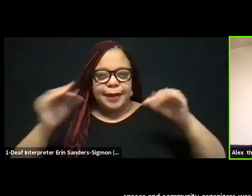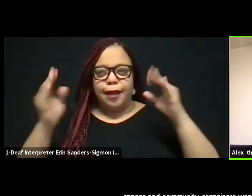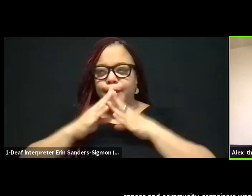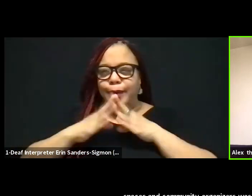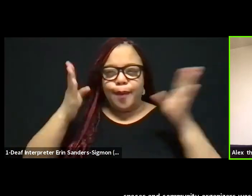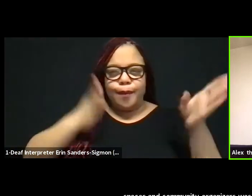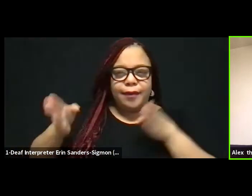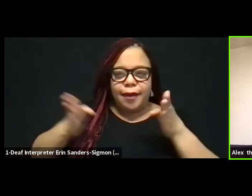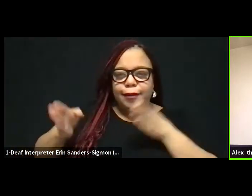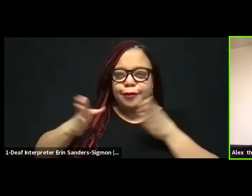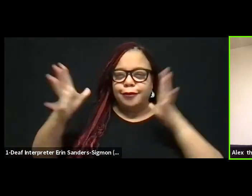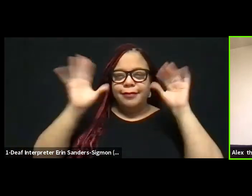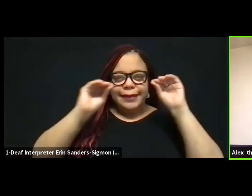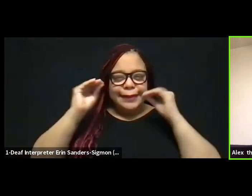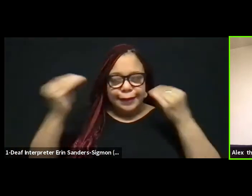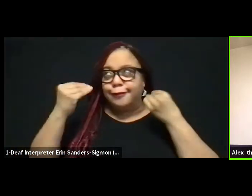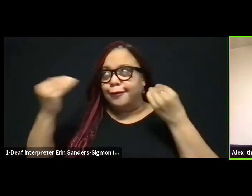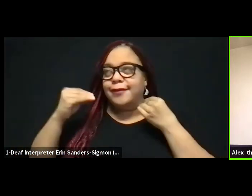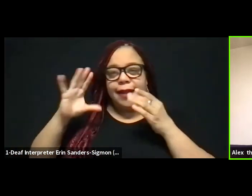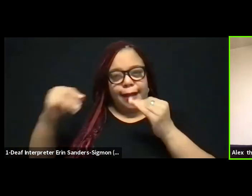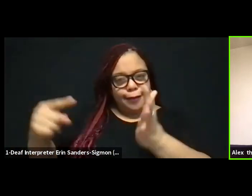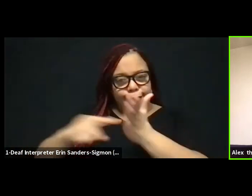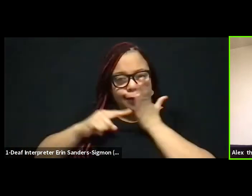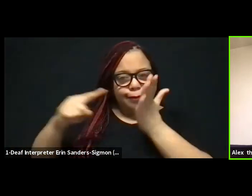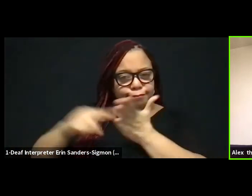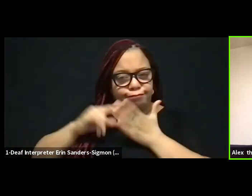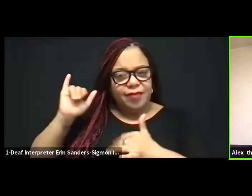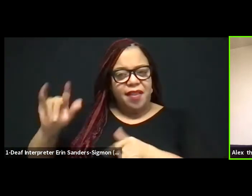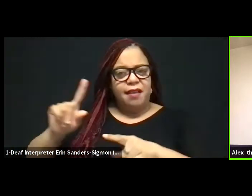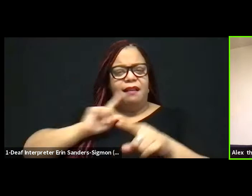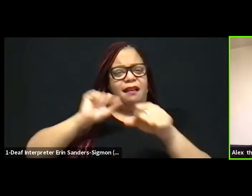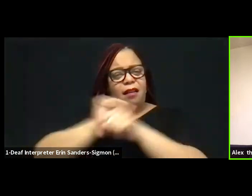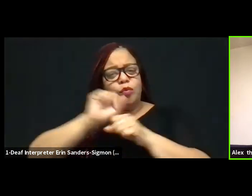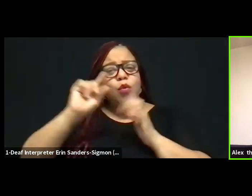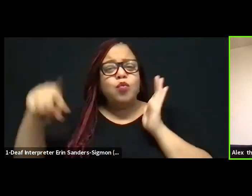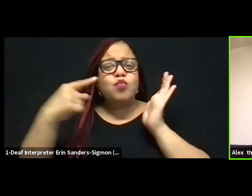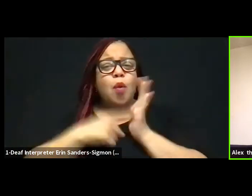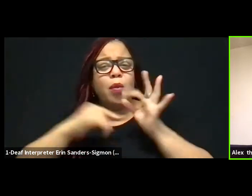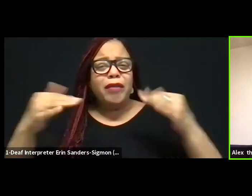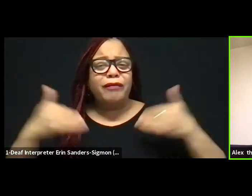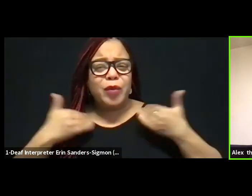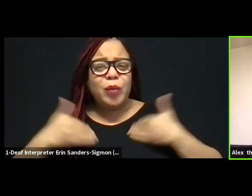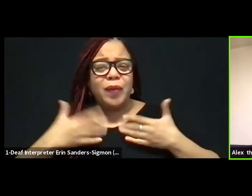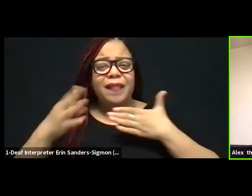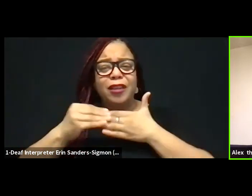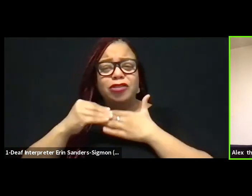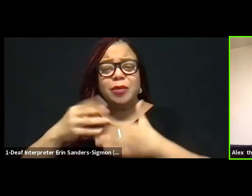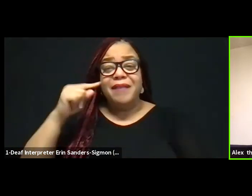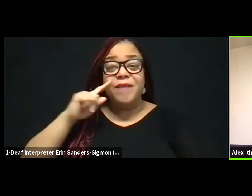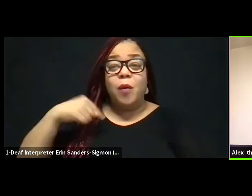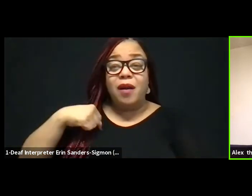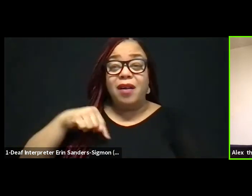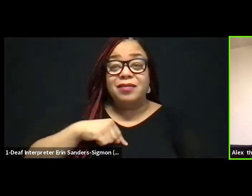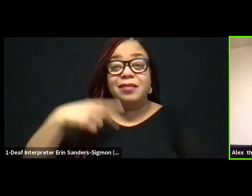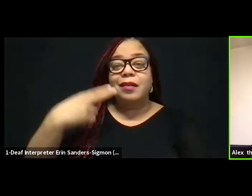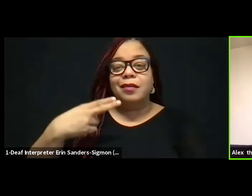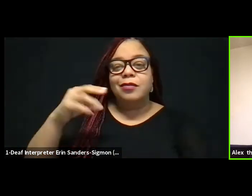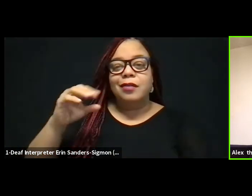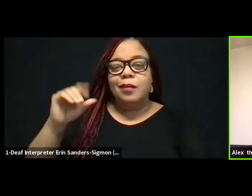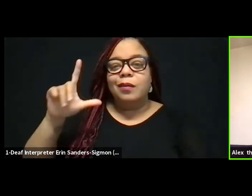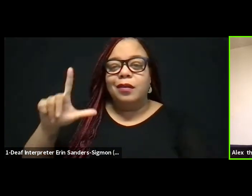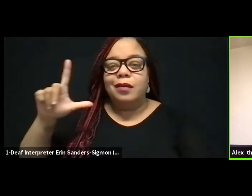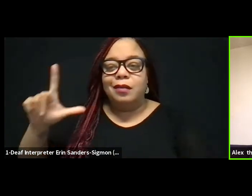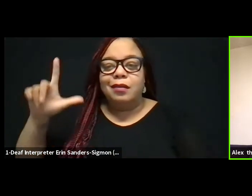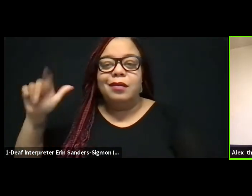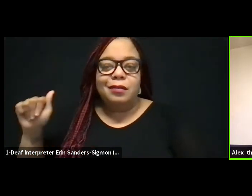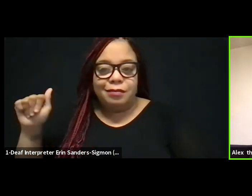us in HOLLA, we really believe that culture is our education. One of my brothers, Corey,